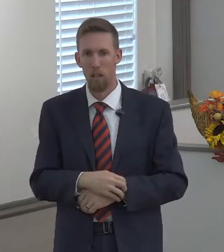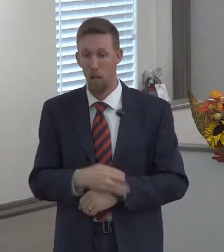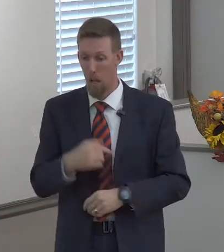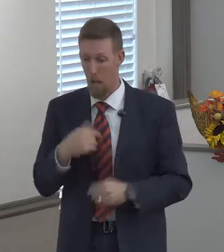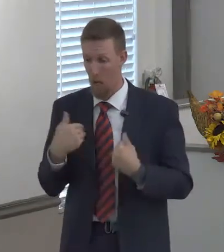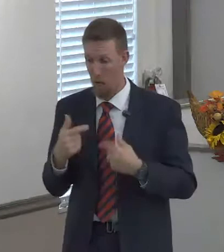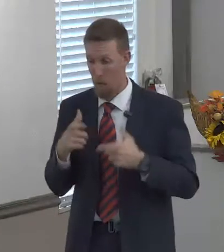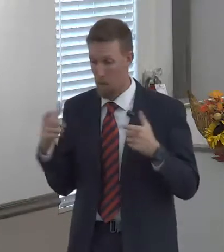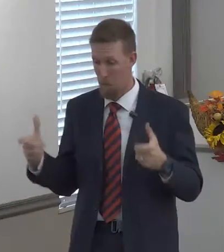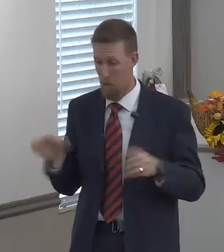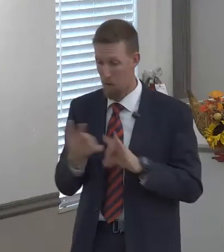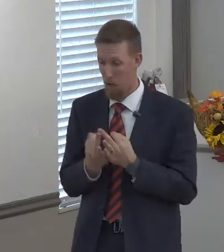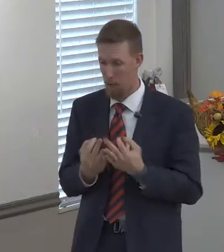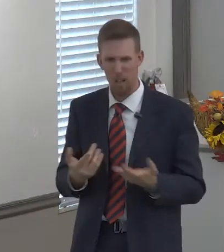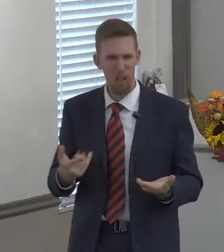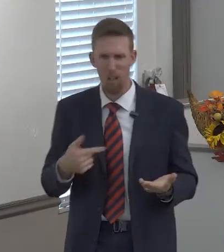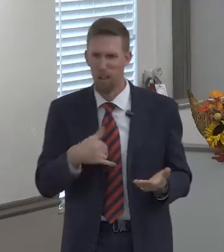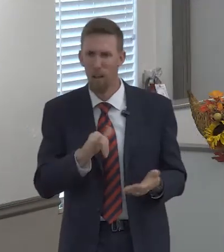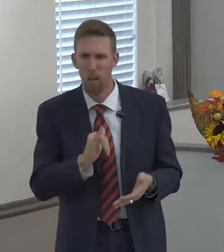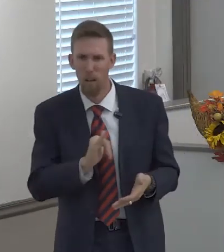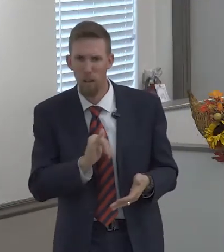judgments, the miracles.